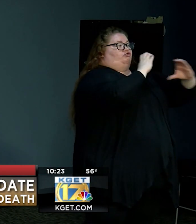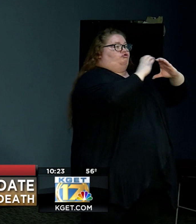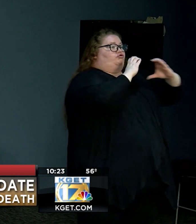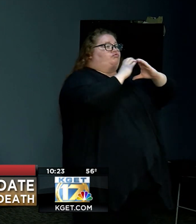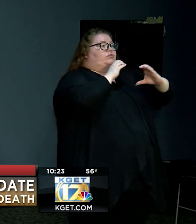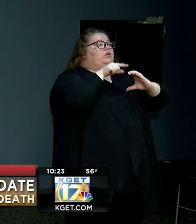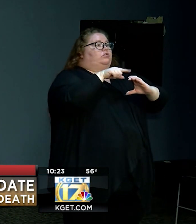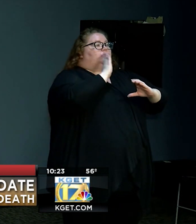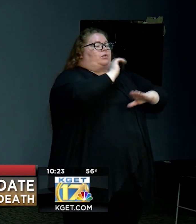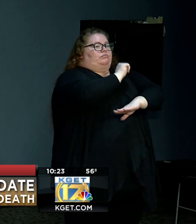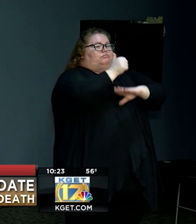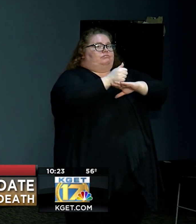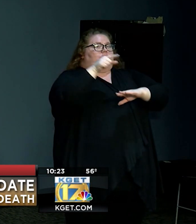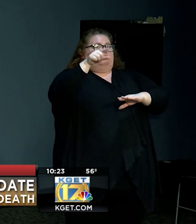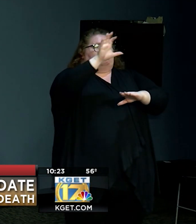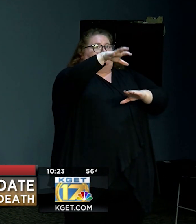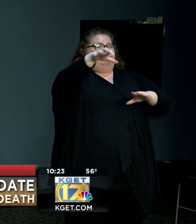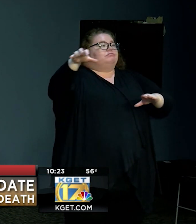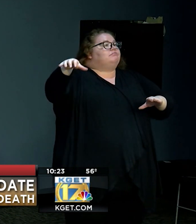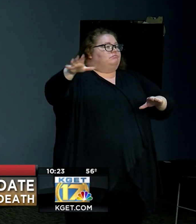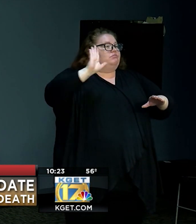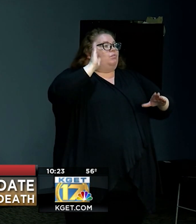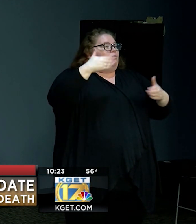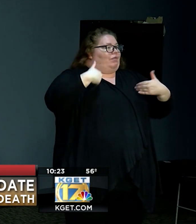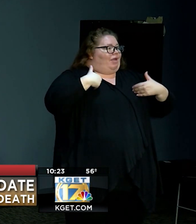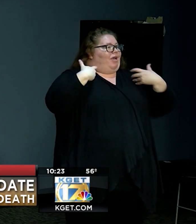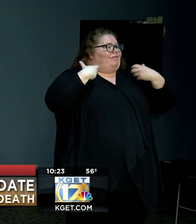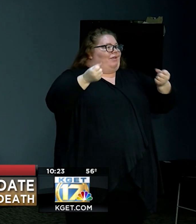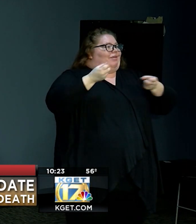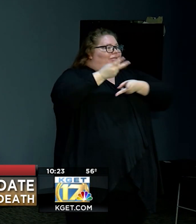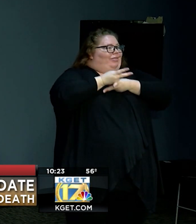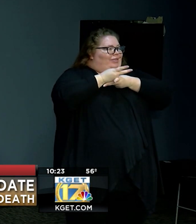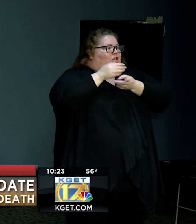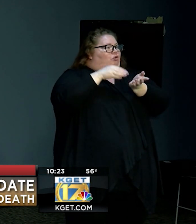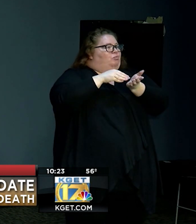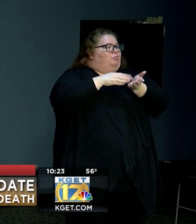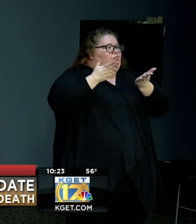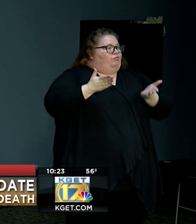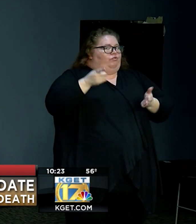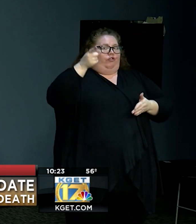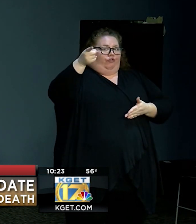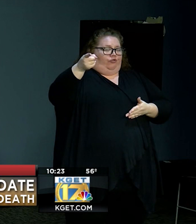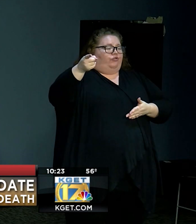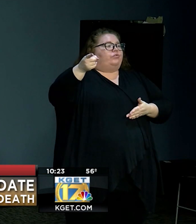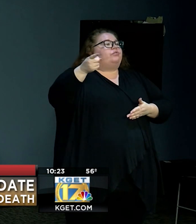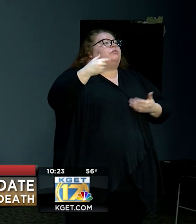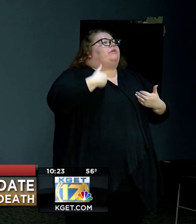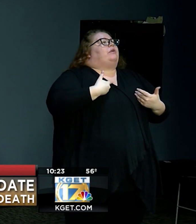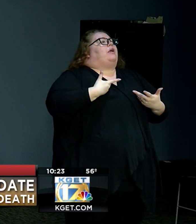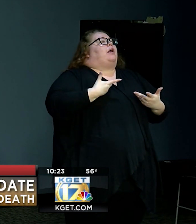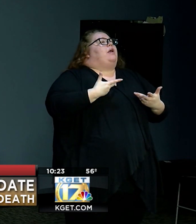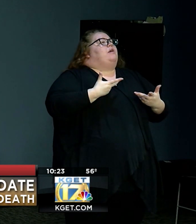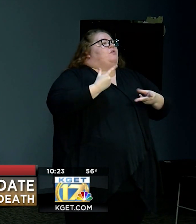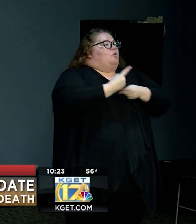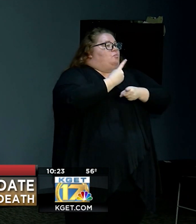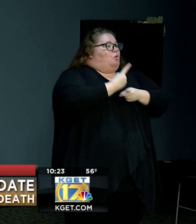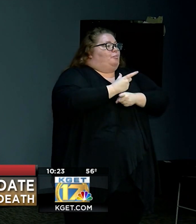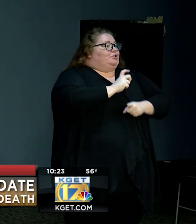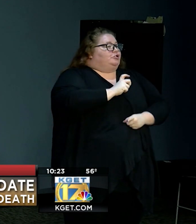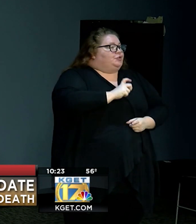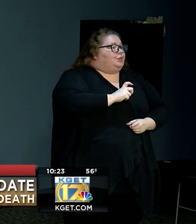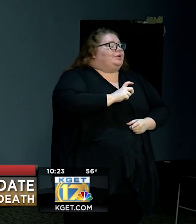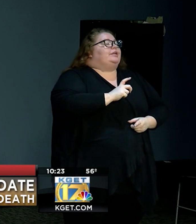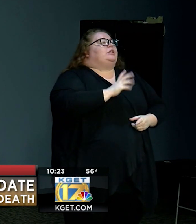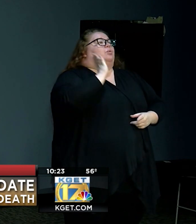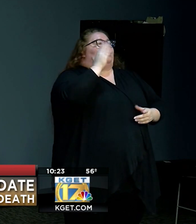occur. We will have a healthcare provider on site. We'll provide the proper level of security. They'll be able to be fed.